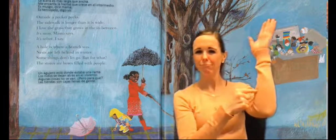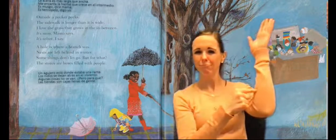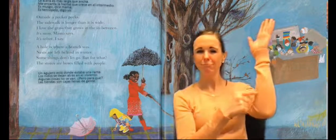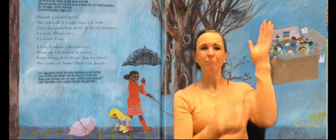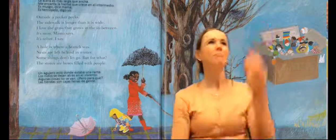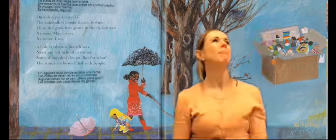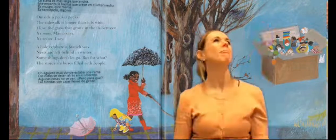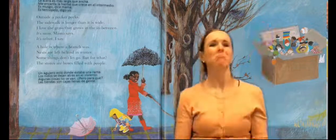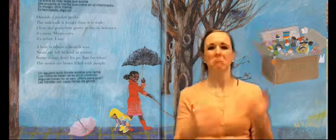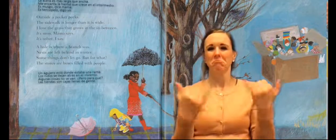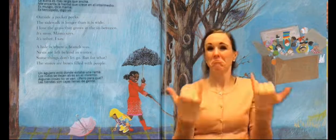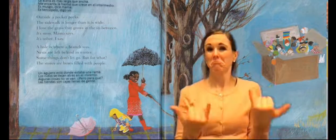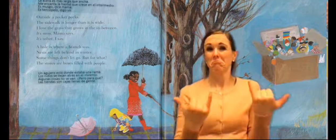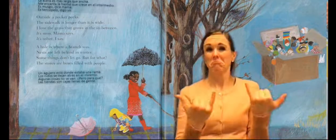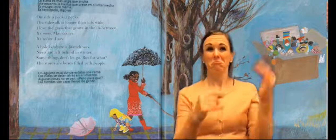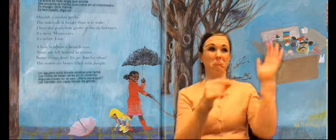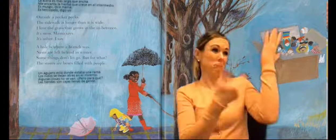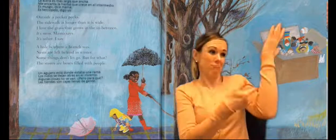B-R-A-N-C-H-E-S.